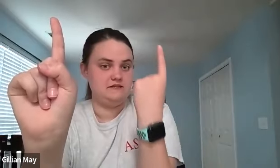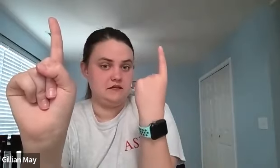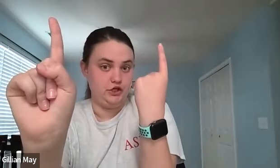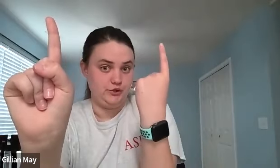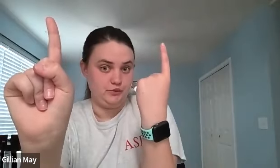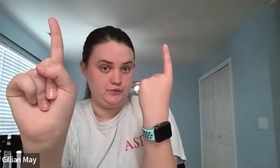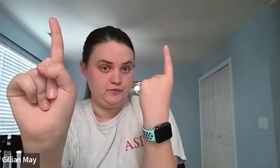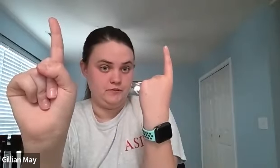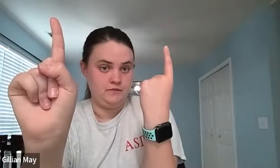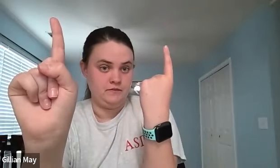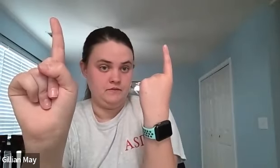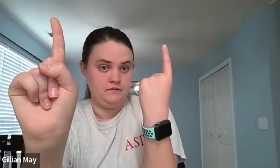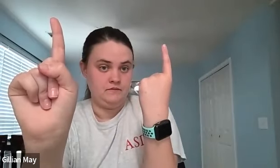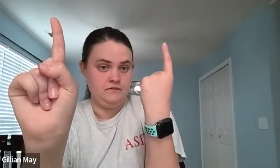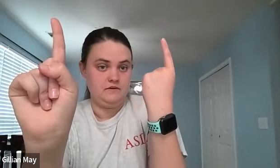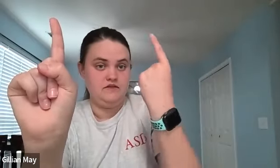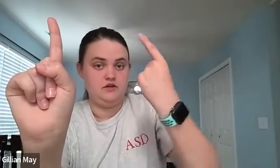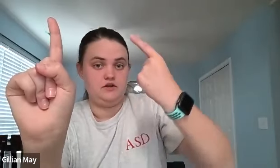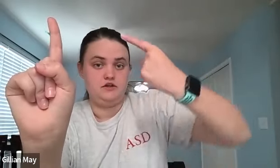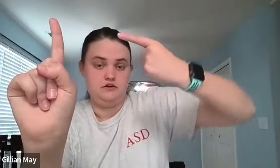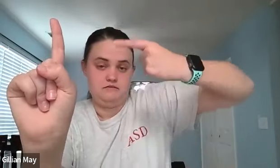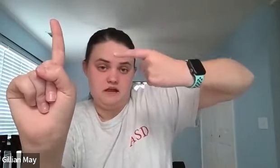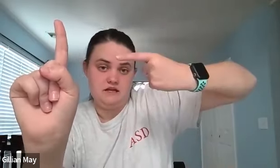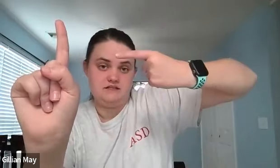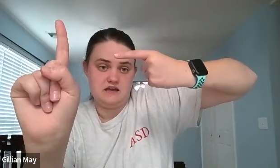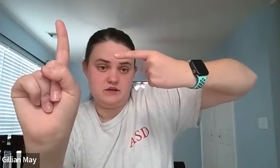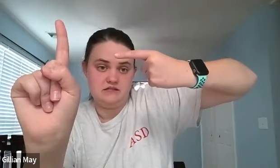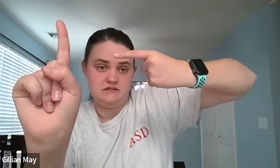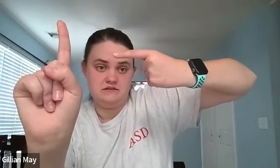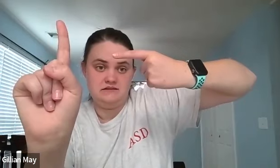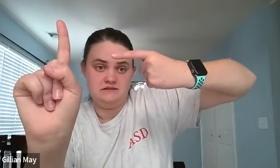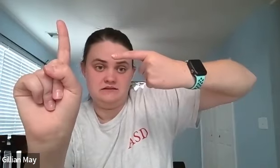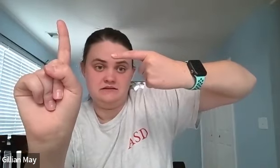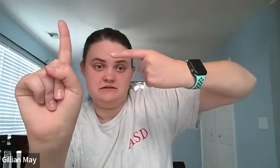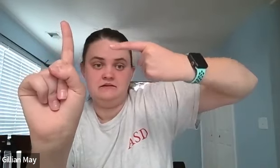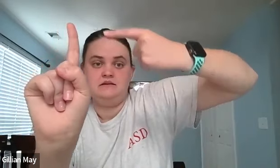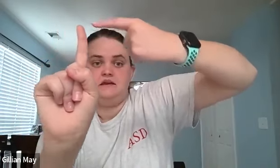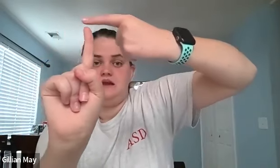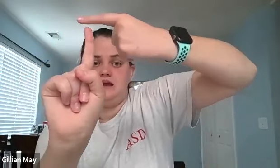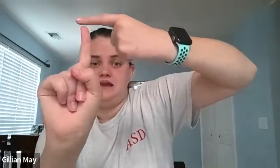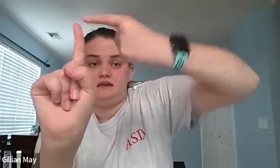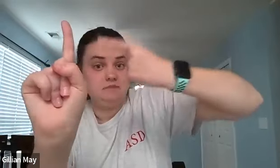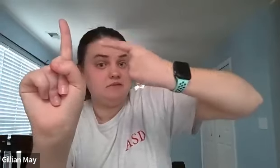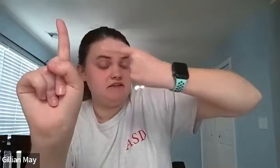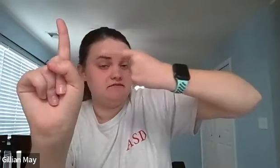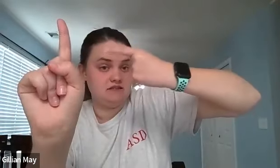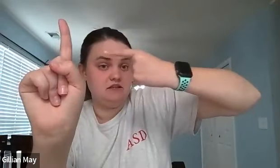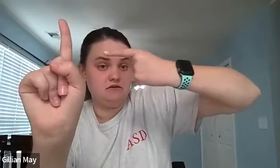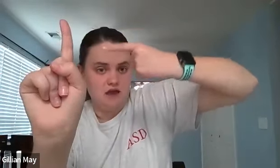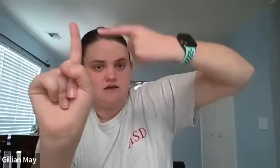facing you. And then you're going to turn your right hand sideways and keep it facing you. Yeah.